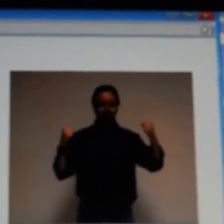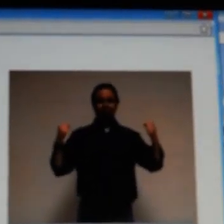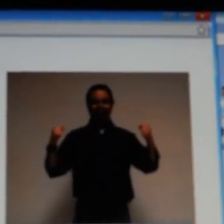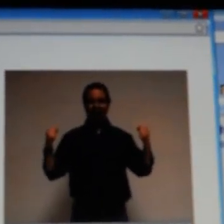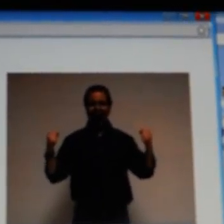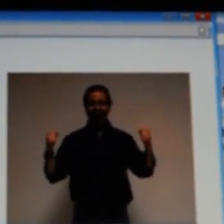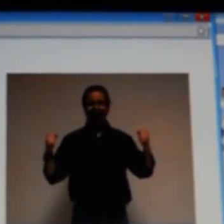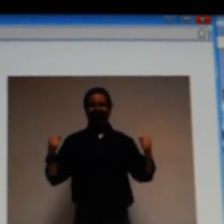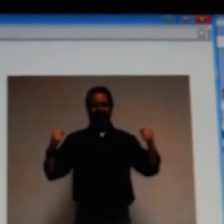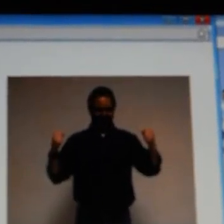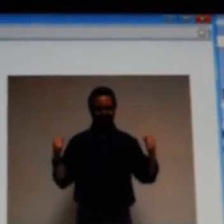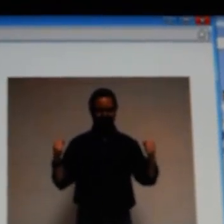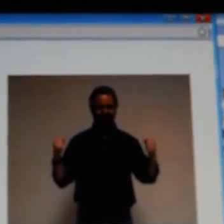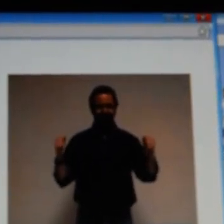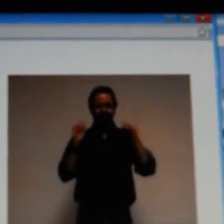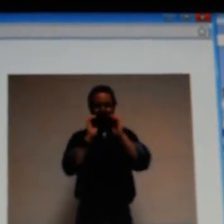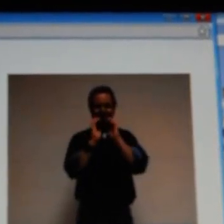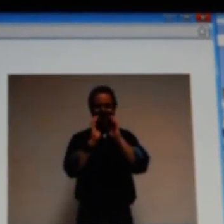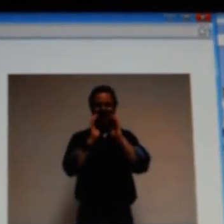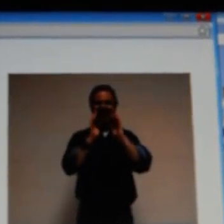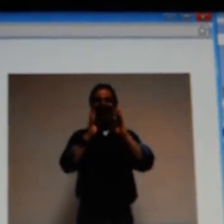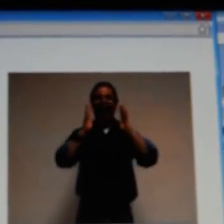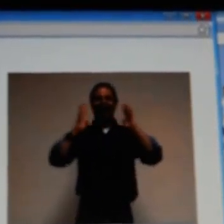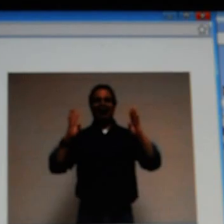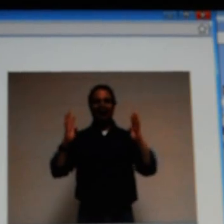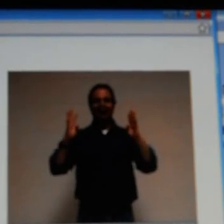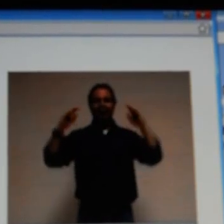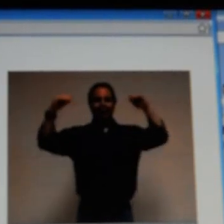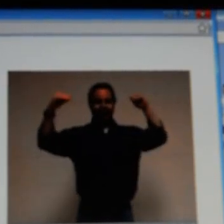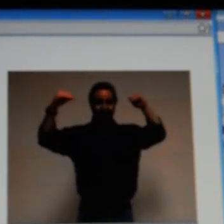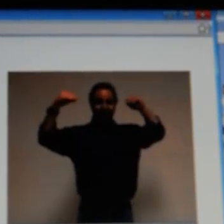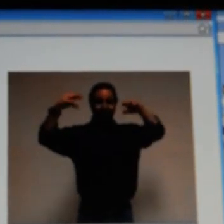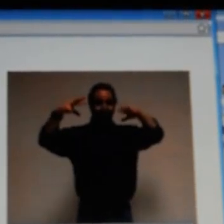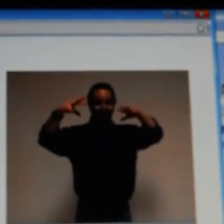So they increase the charge on the electric paddles.